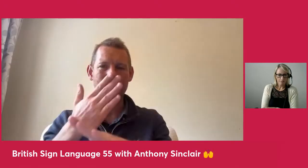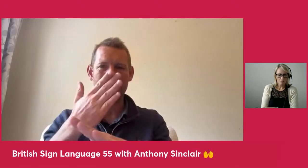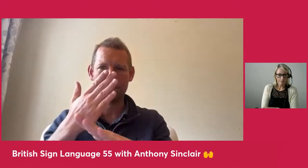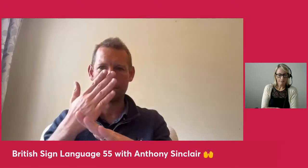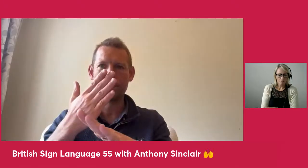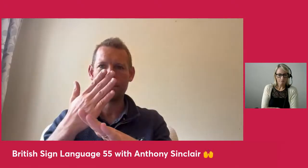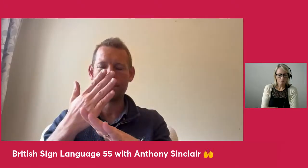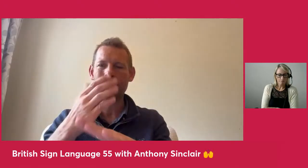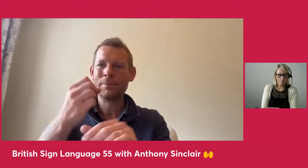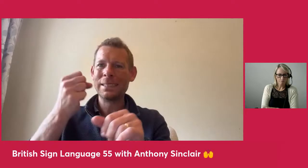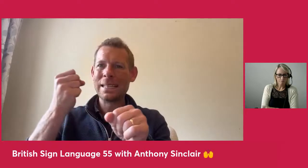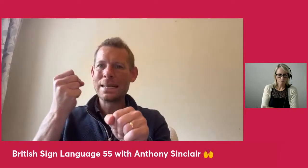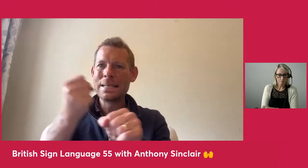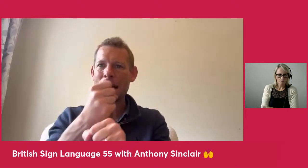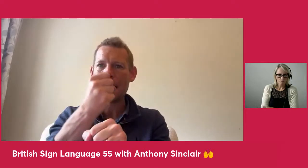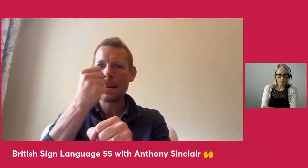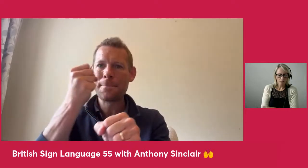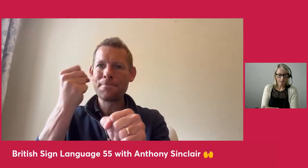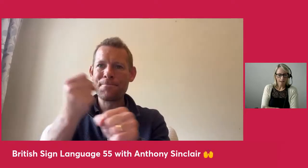activities,